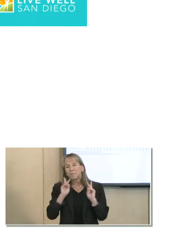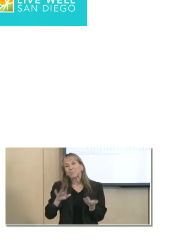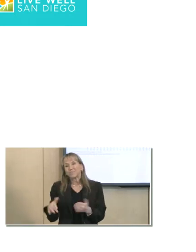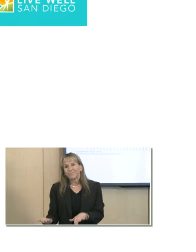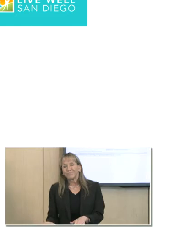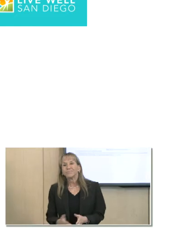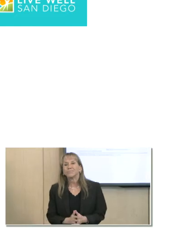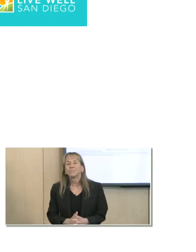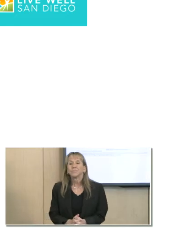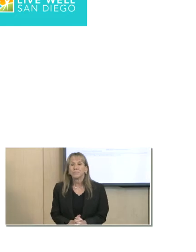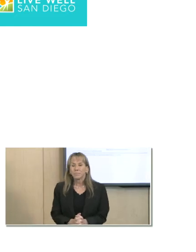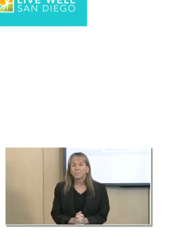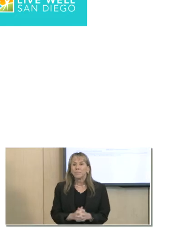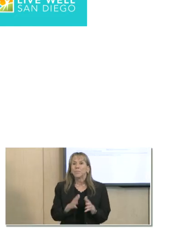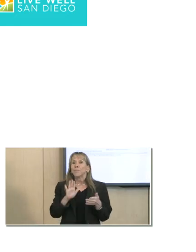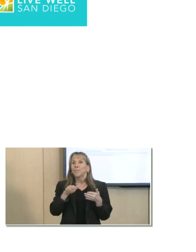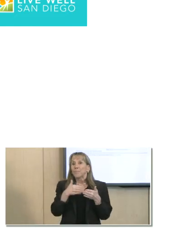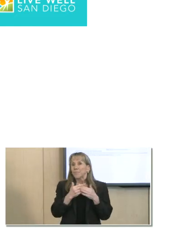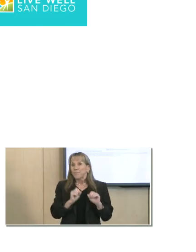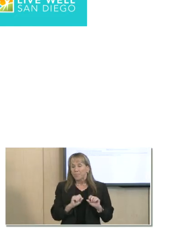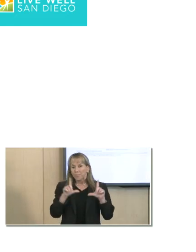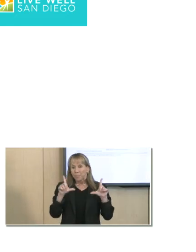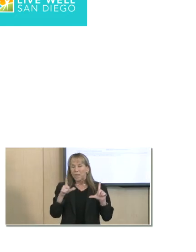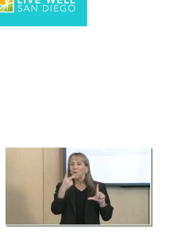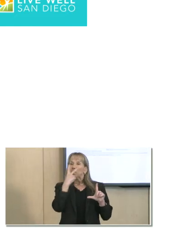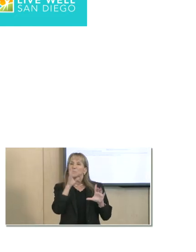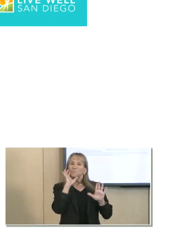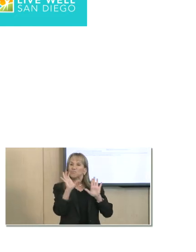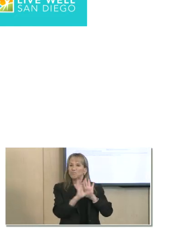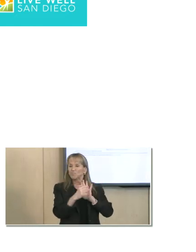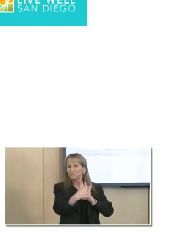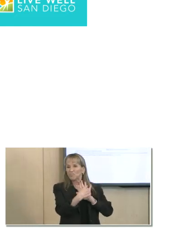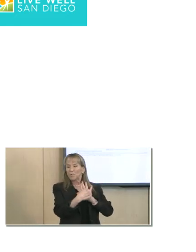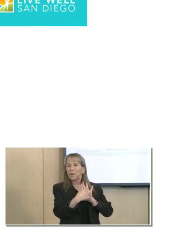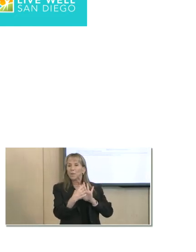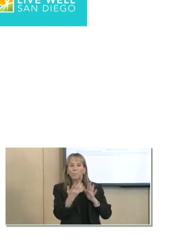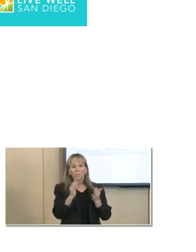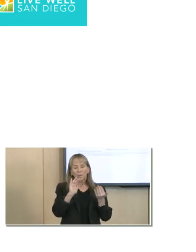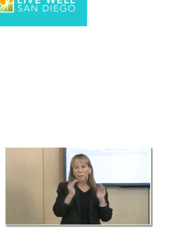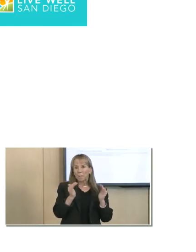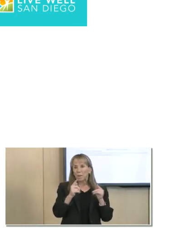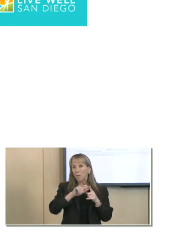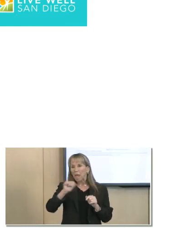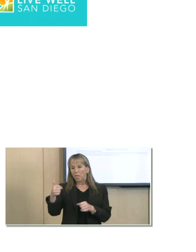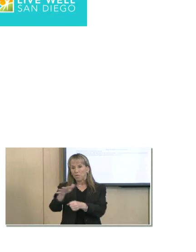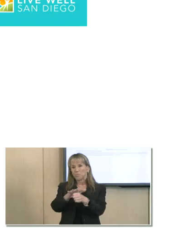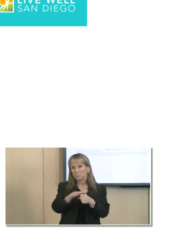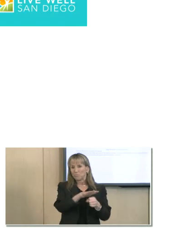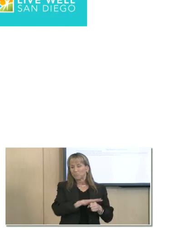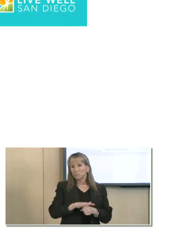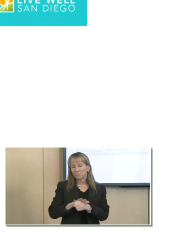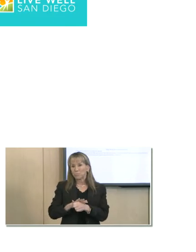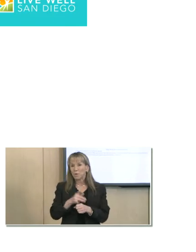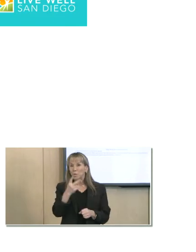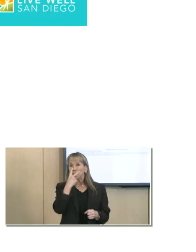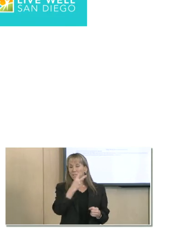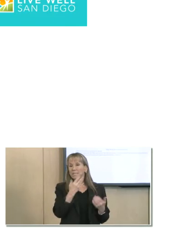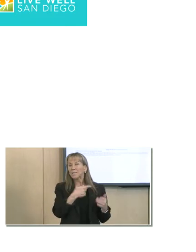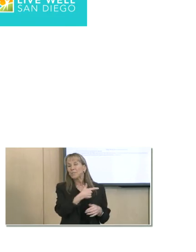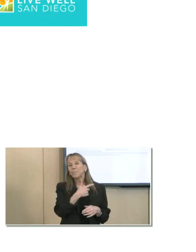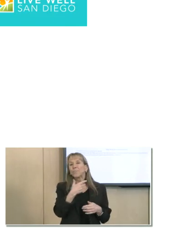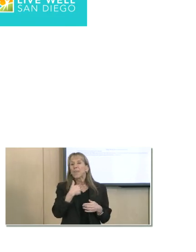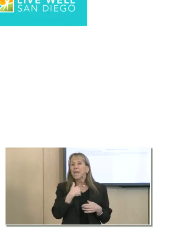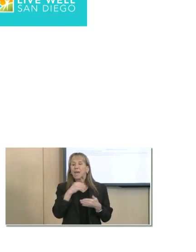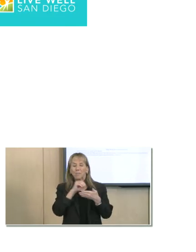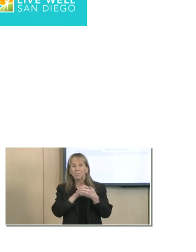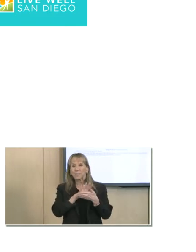chart here, just again, is a graphical representation of where we are versus other jurisdictions. Here you can see these are dates since